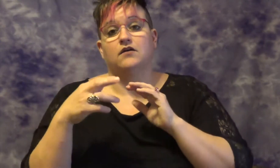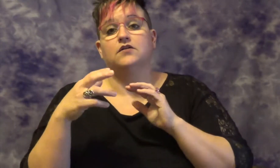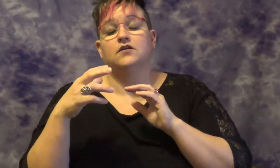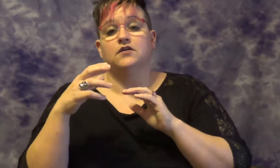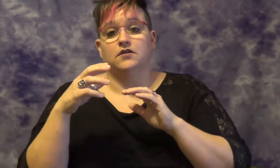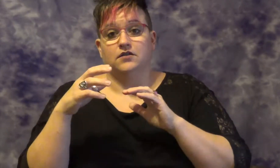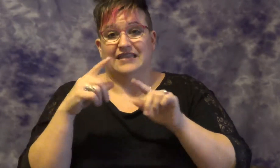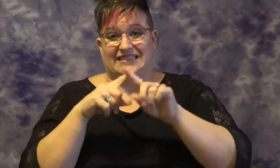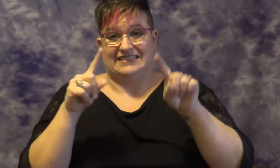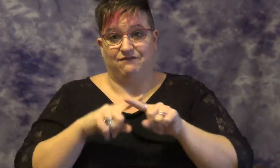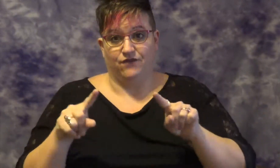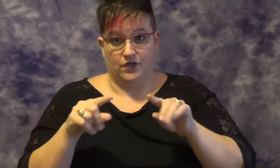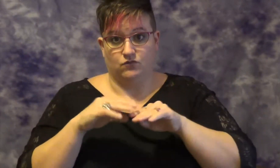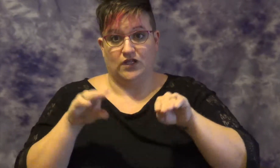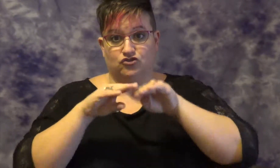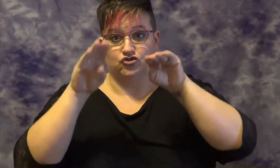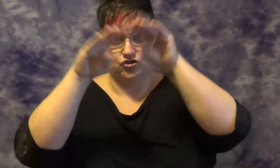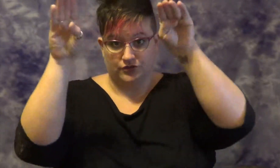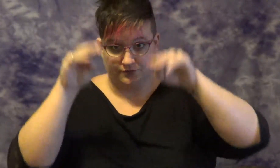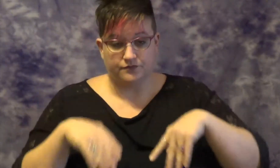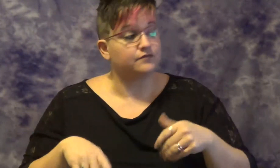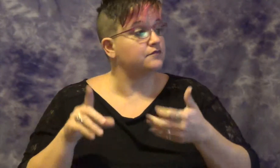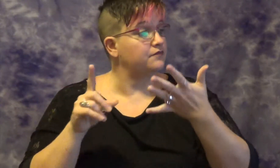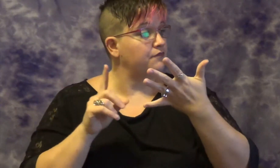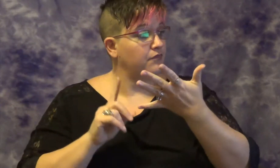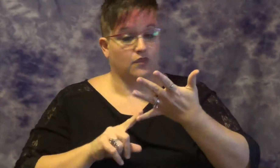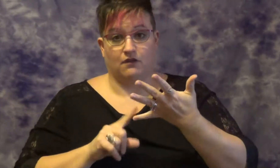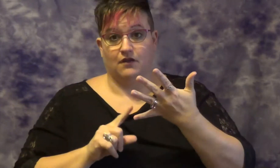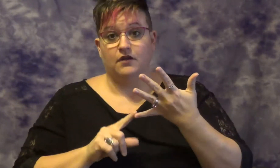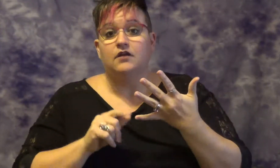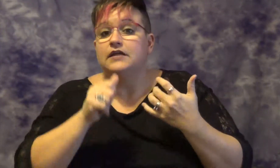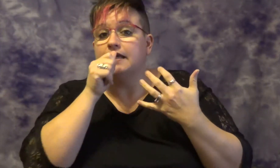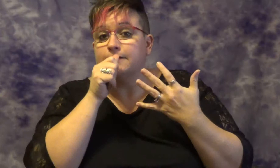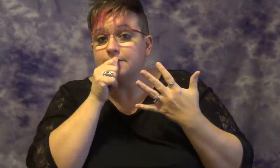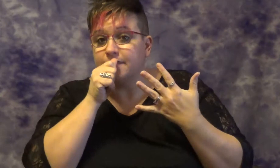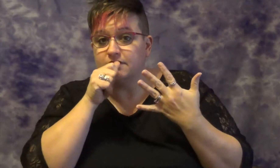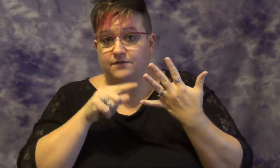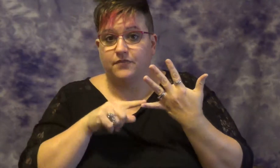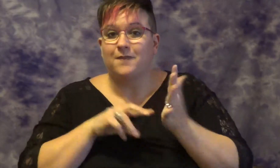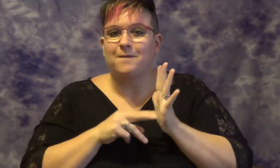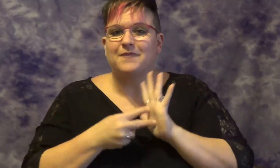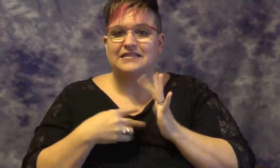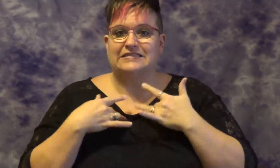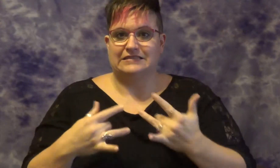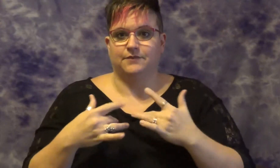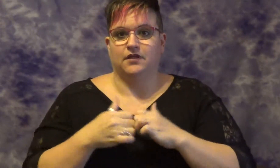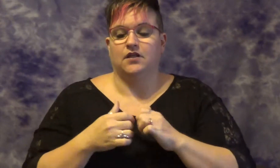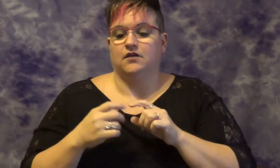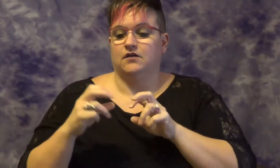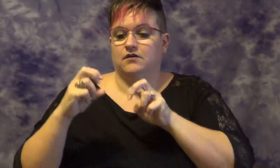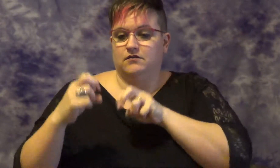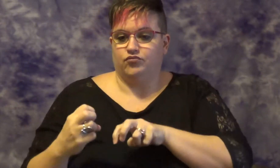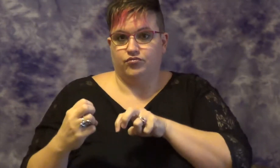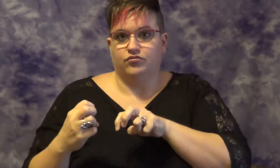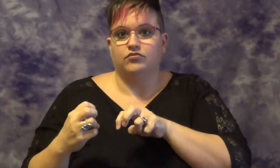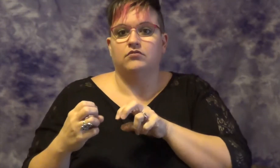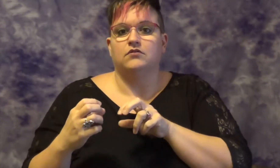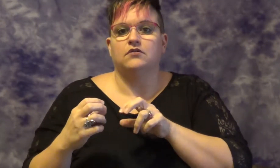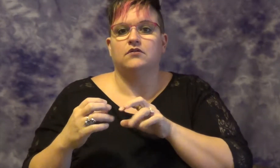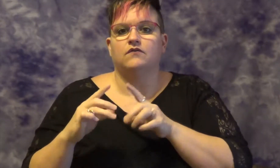when we talk about the different register levels in English, when we talk about intimate, that